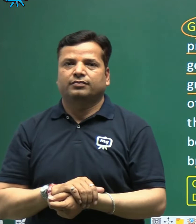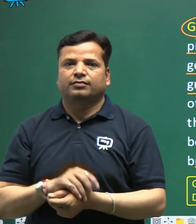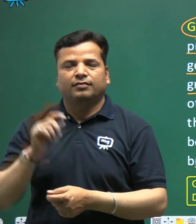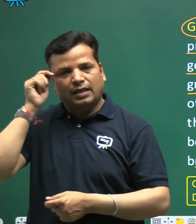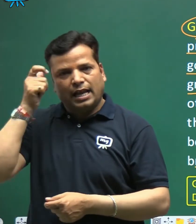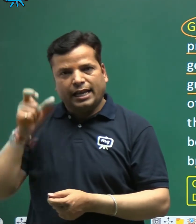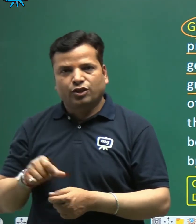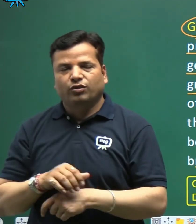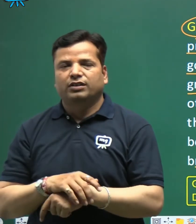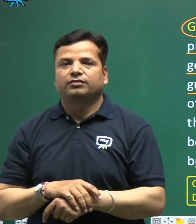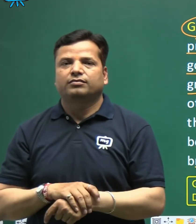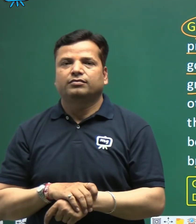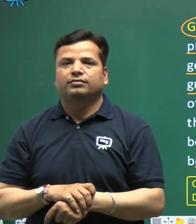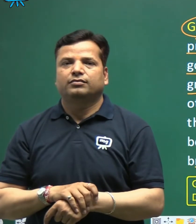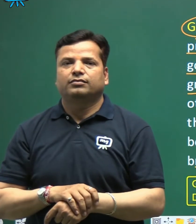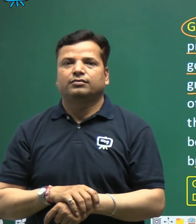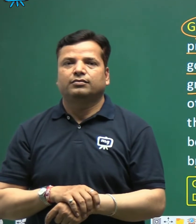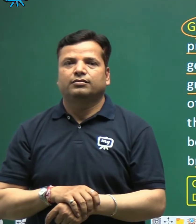gradually,